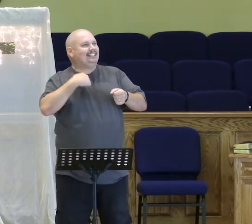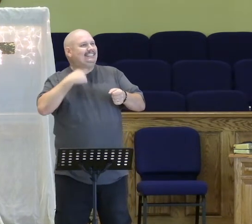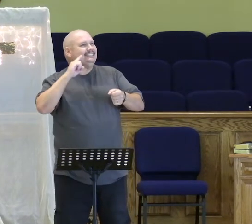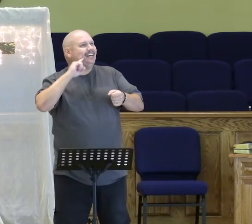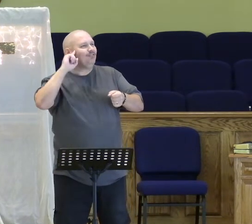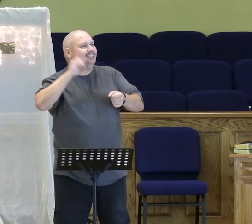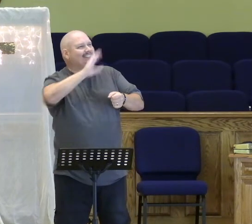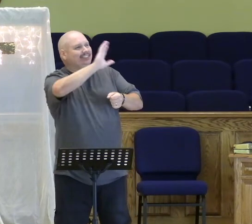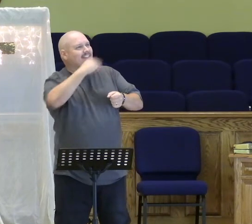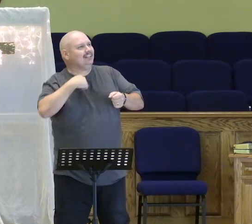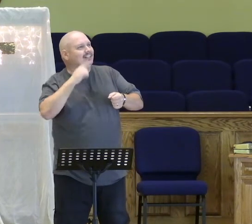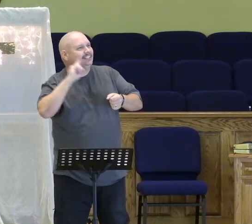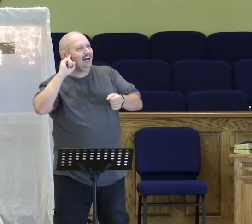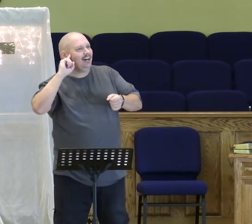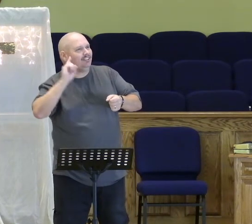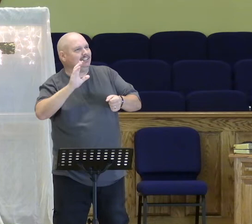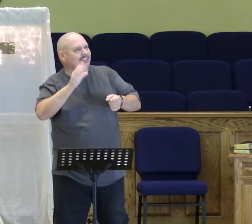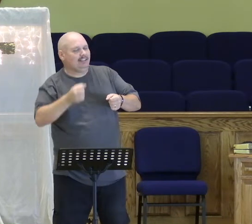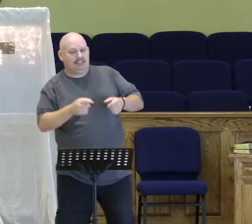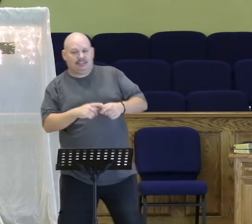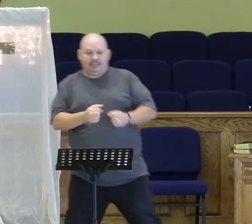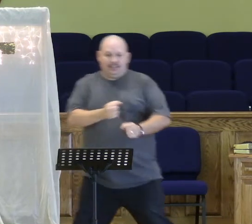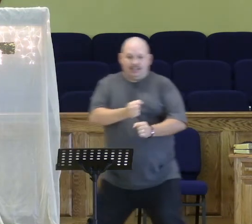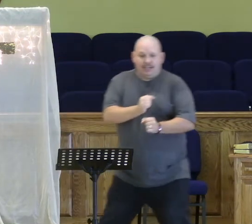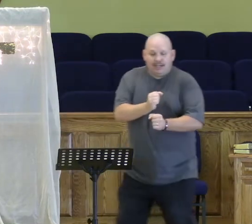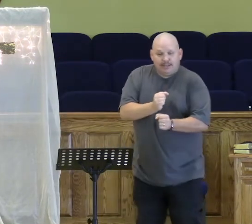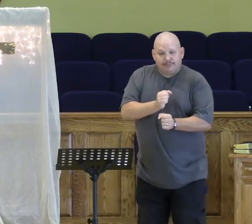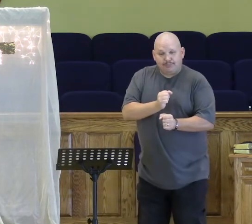I say, I'm deaf. I gesture that I'm deaf. And she's like,